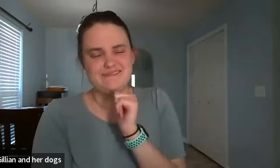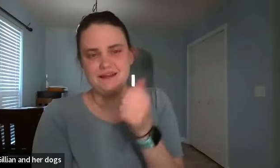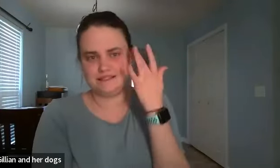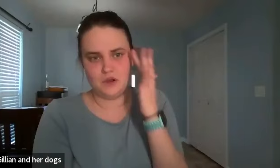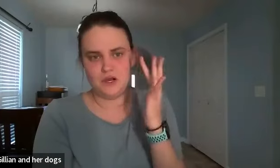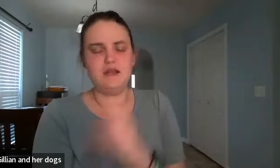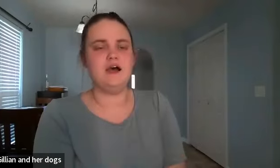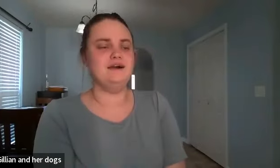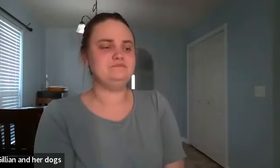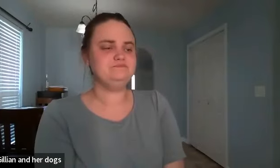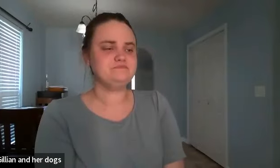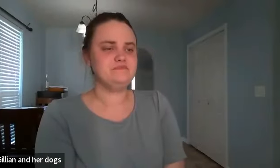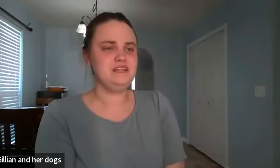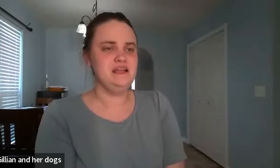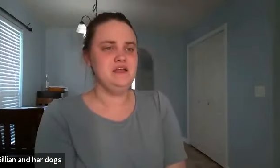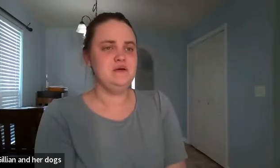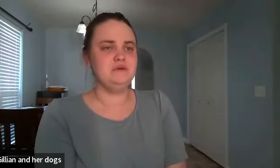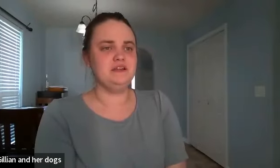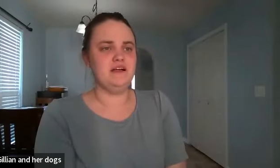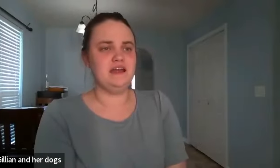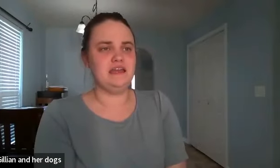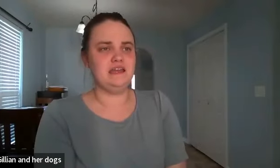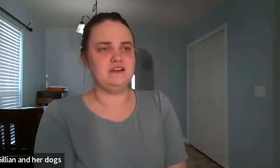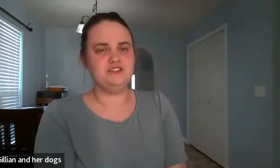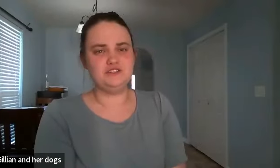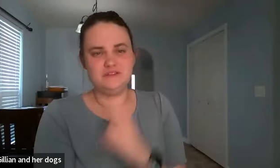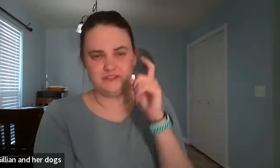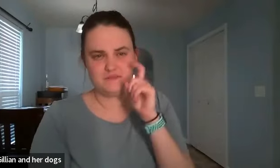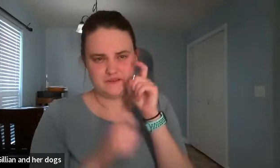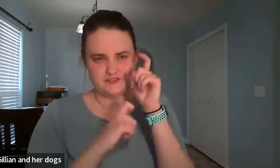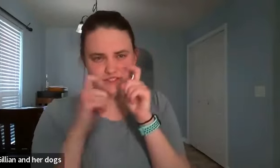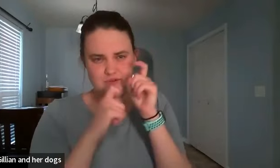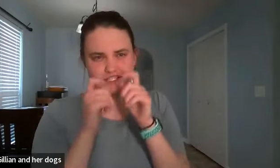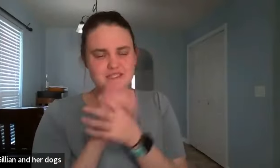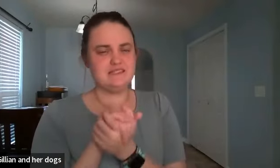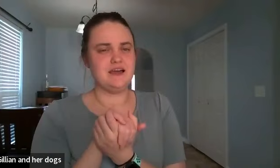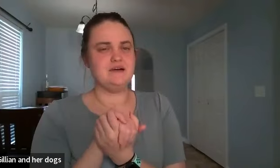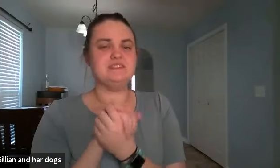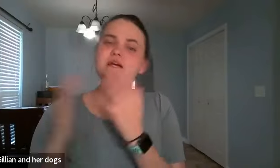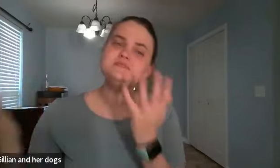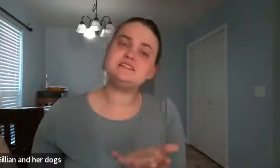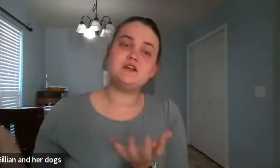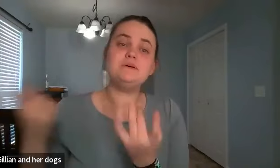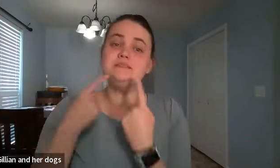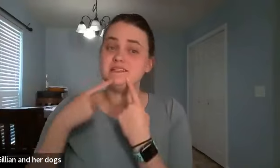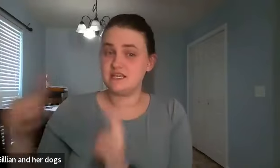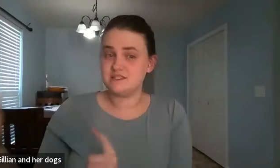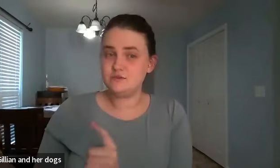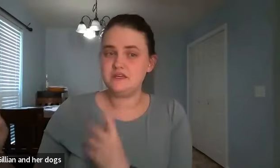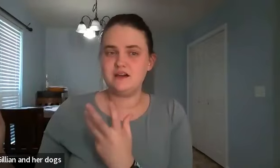not smart. But like I usually use my facial expressions. Sometimes that's not always successful